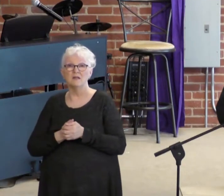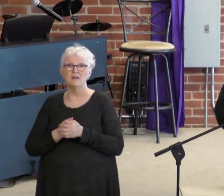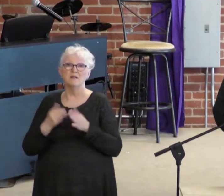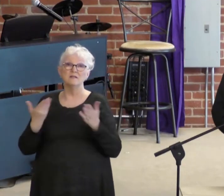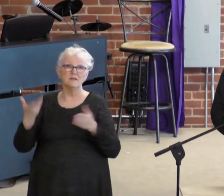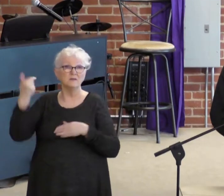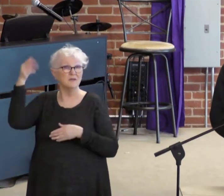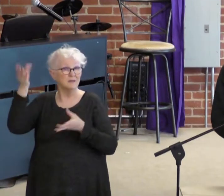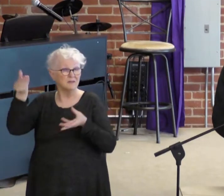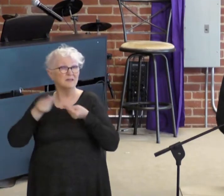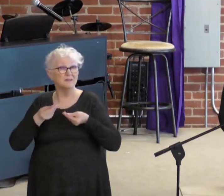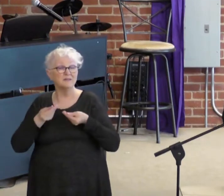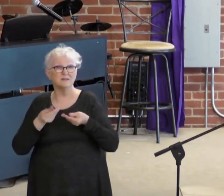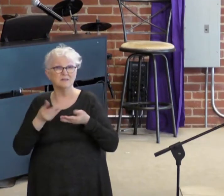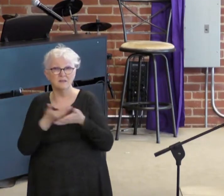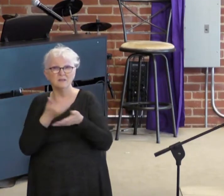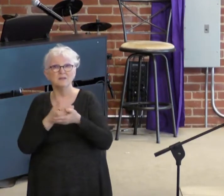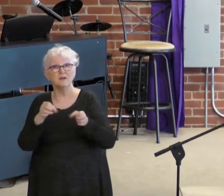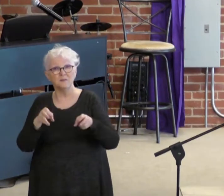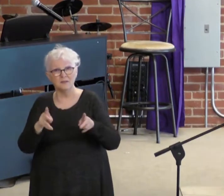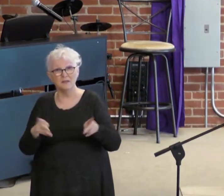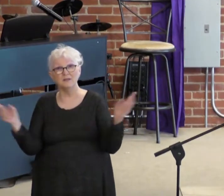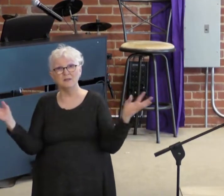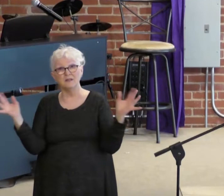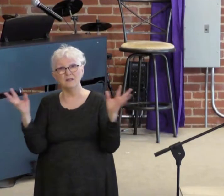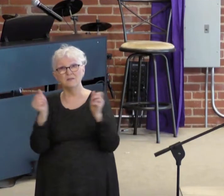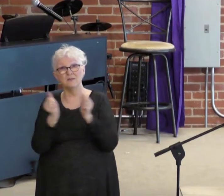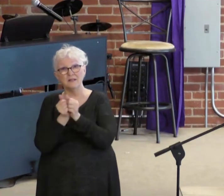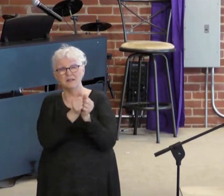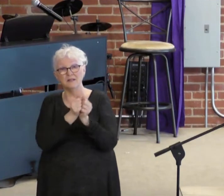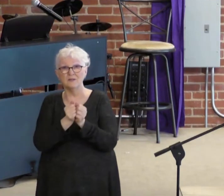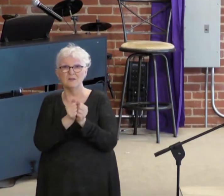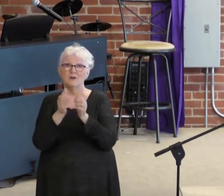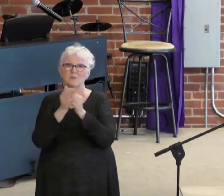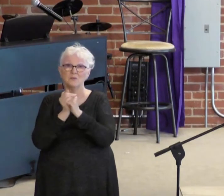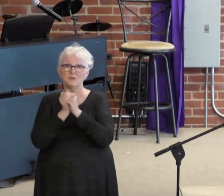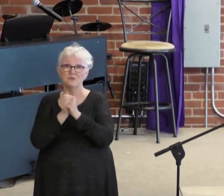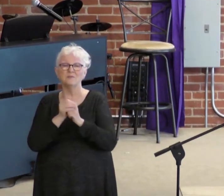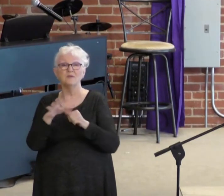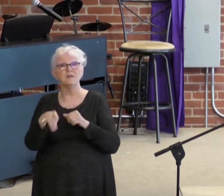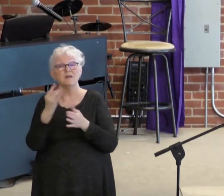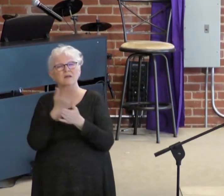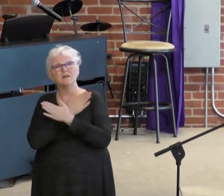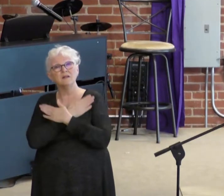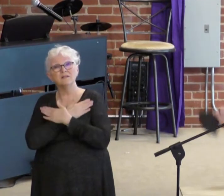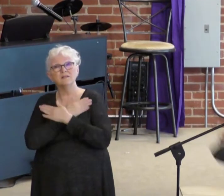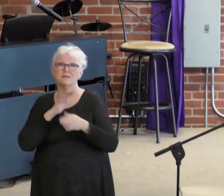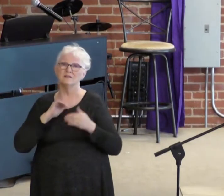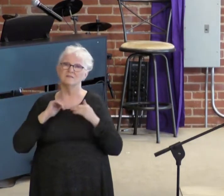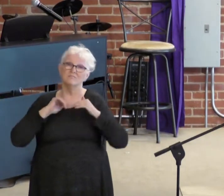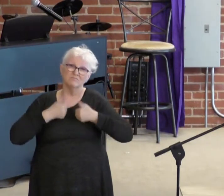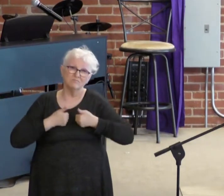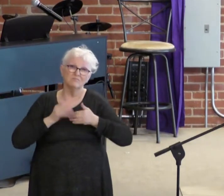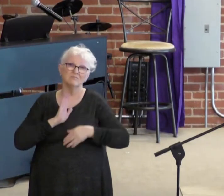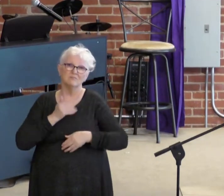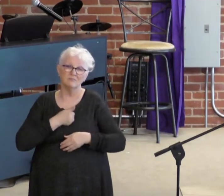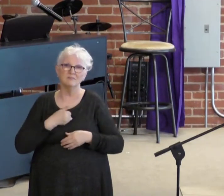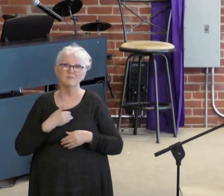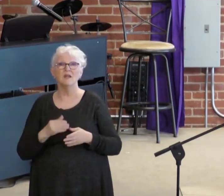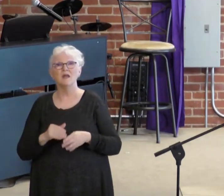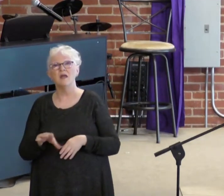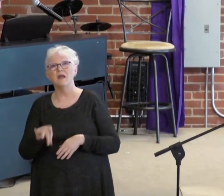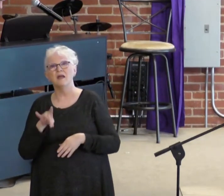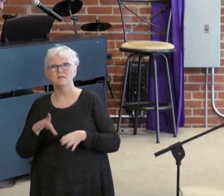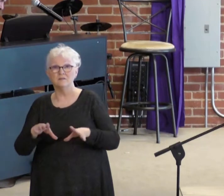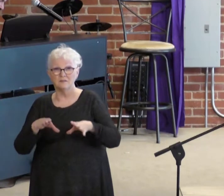come together, to worship, to find rest for our weary soul, and to find strength for the journey. And